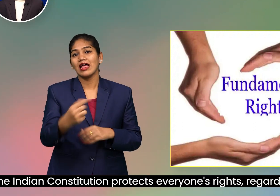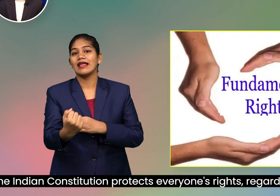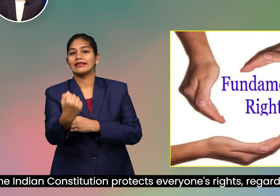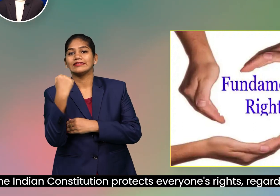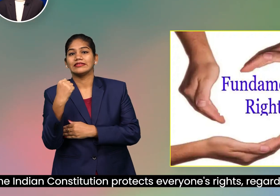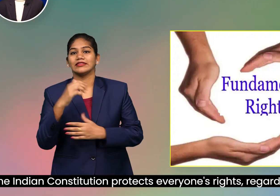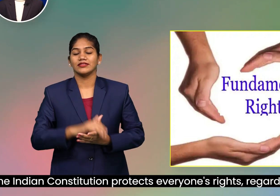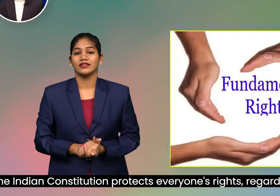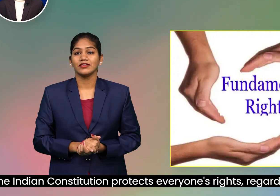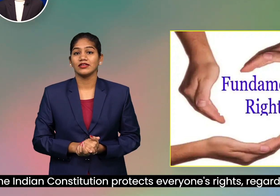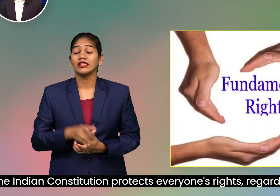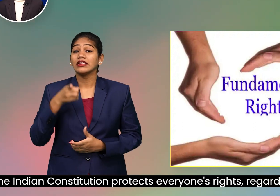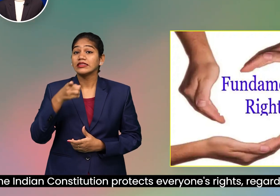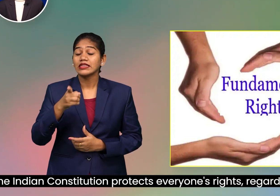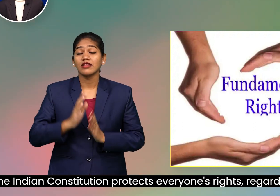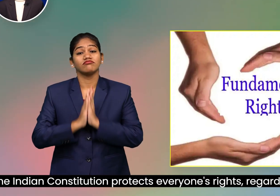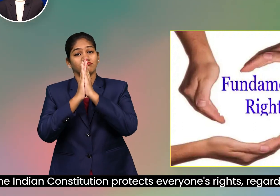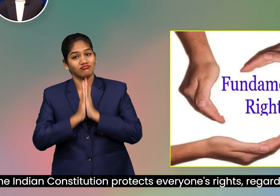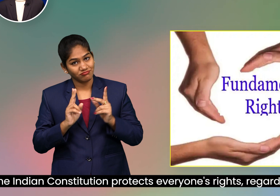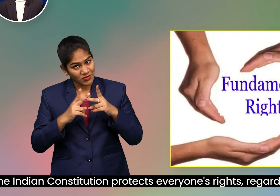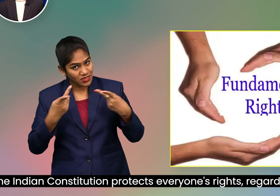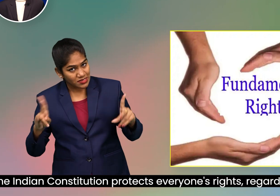regardless of their backgrounds.